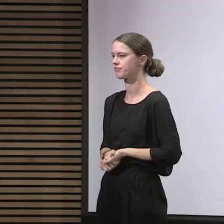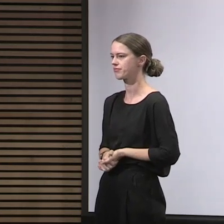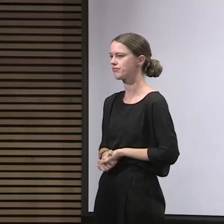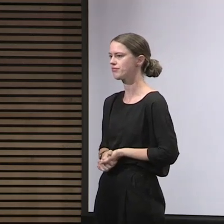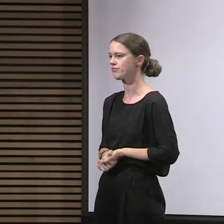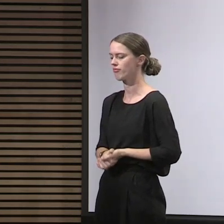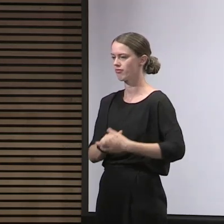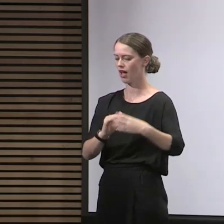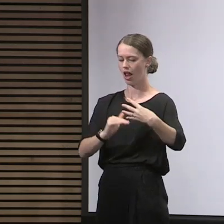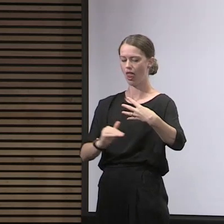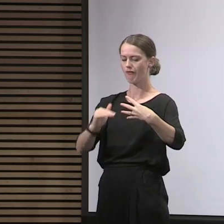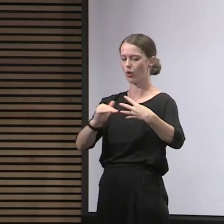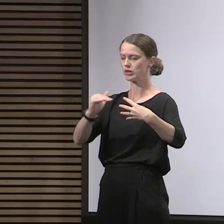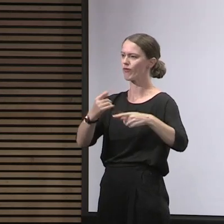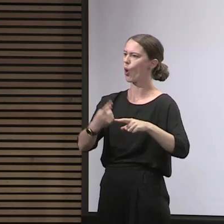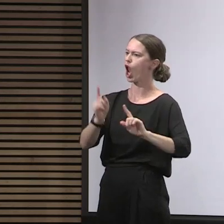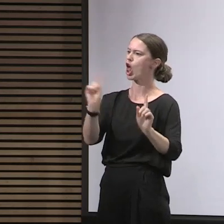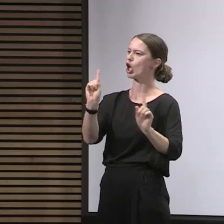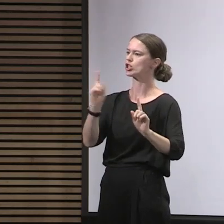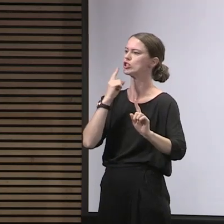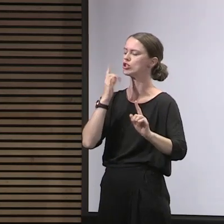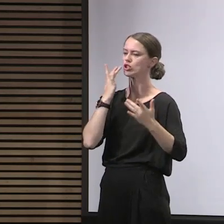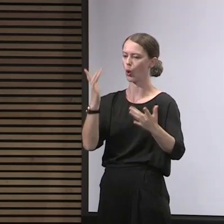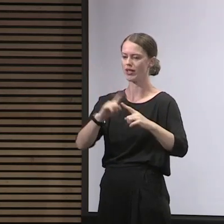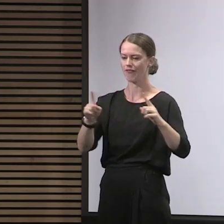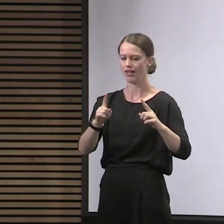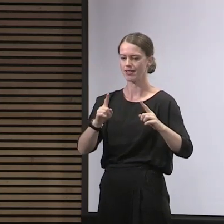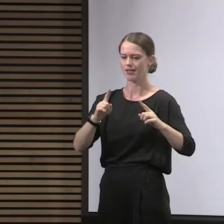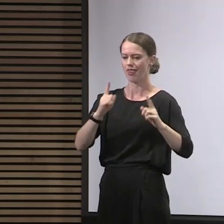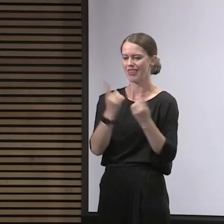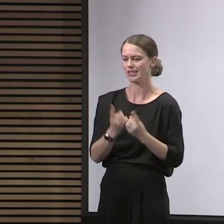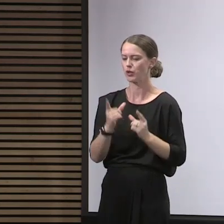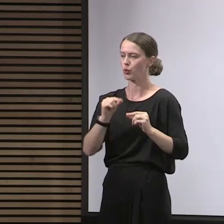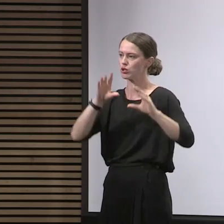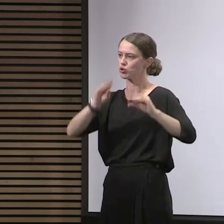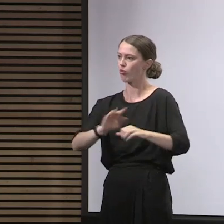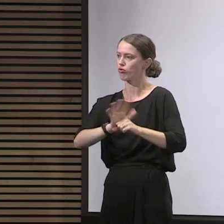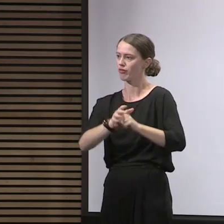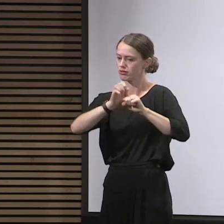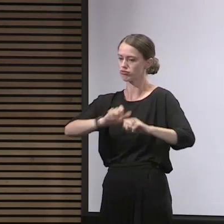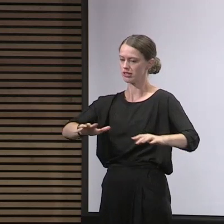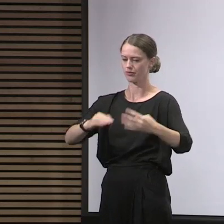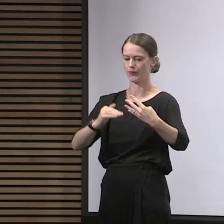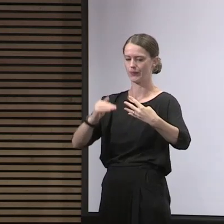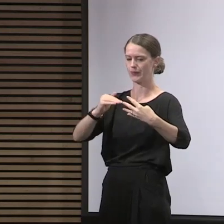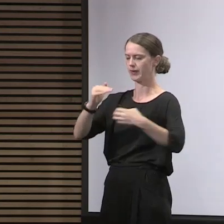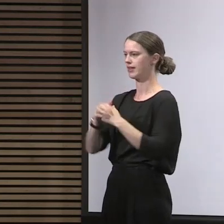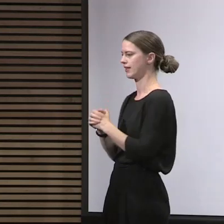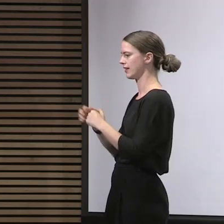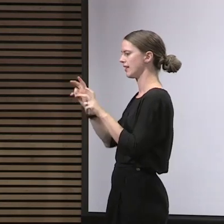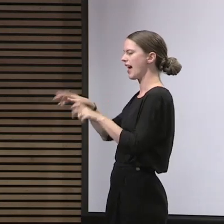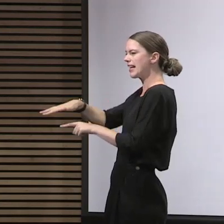The alert levels specify the range of measures that we are taking against COVID-19. A state of